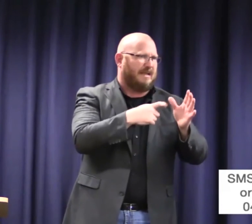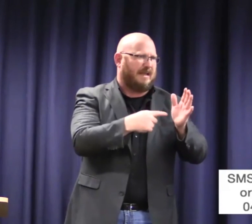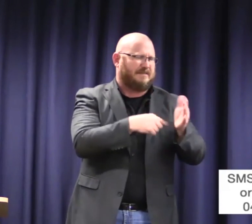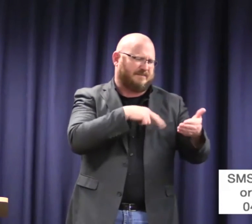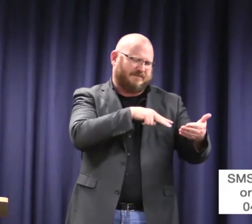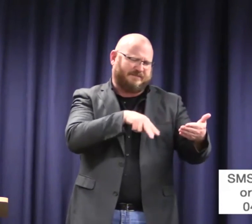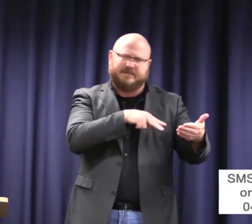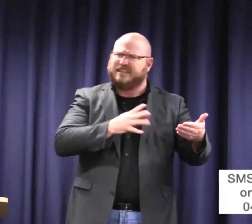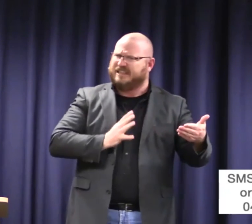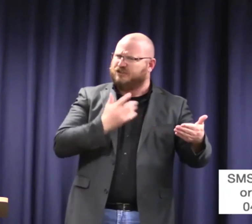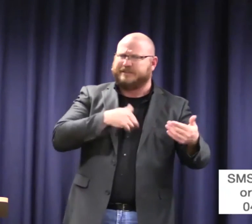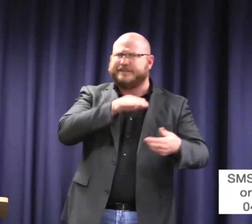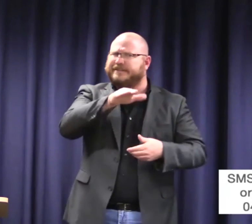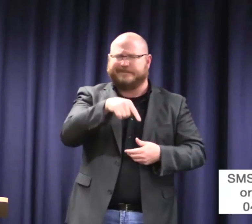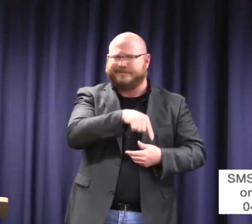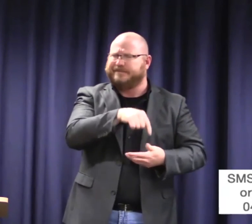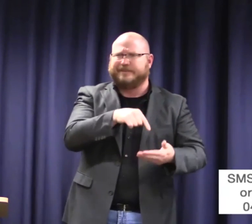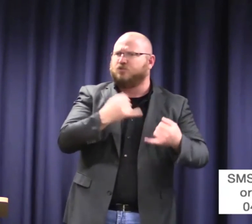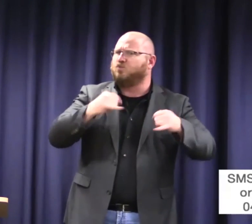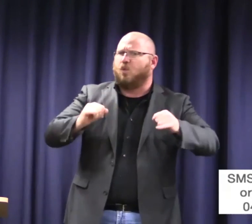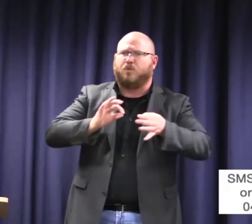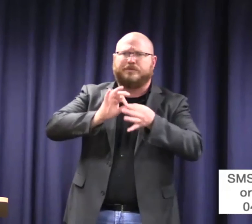NDIS, and